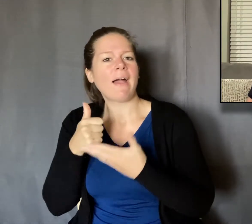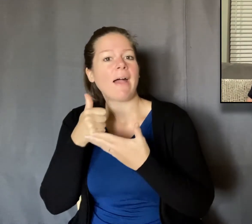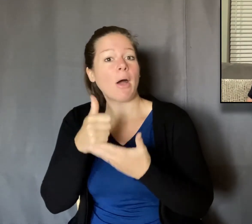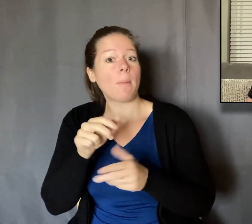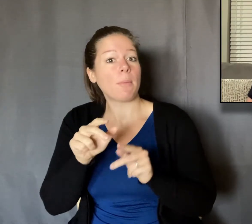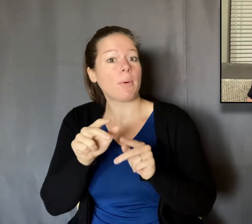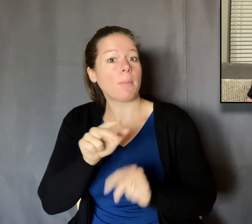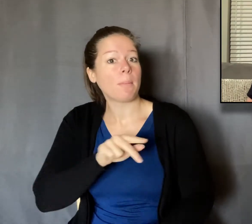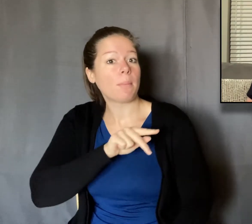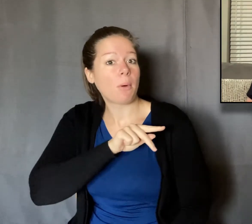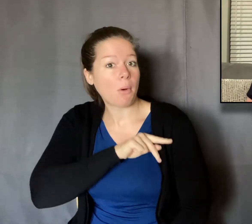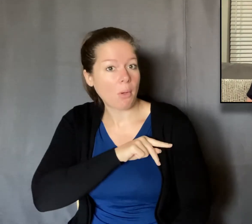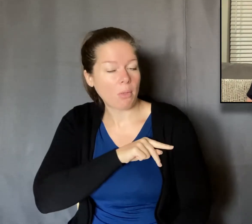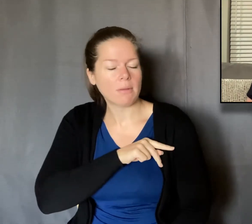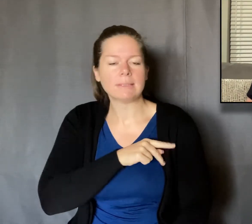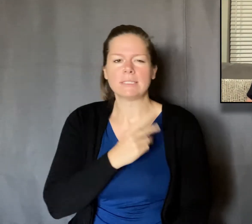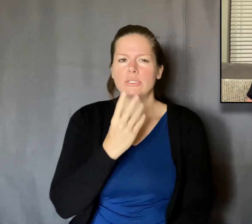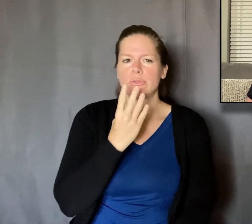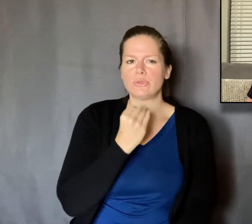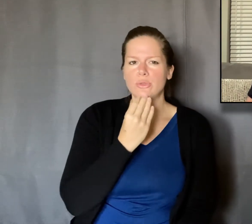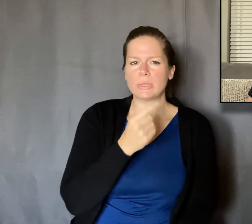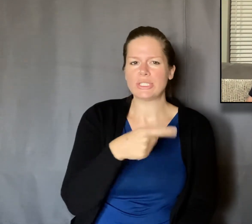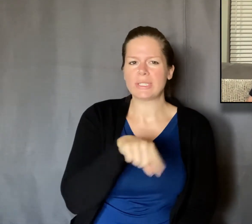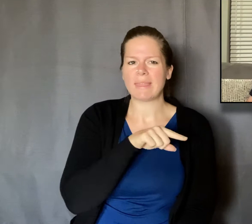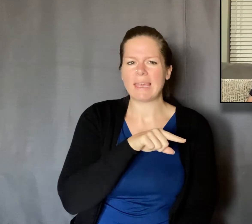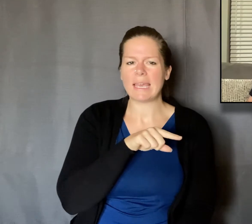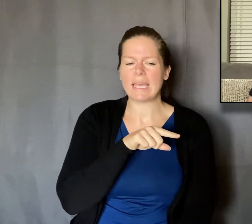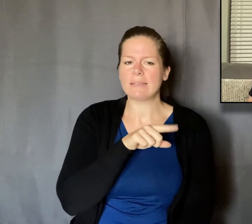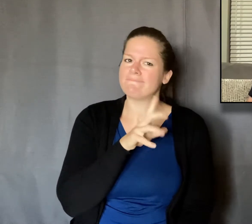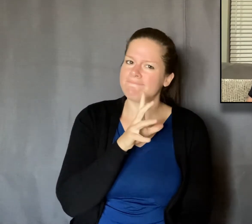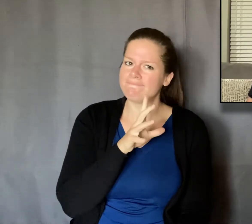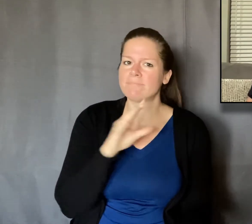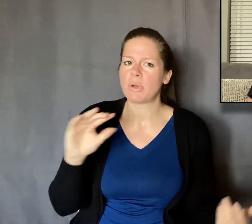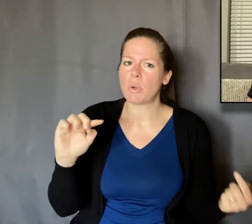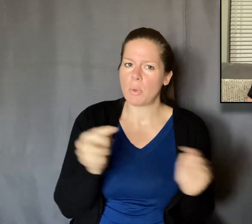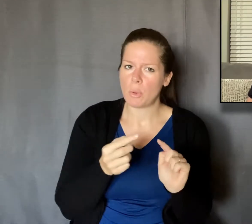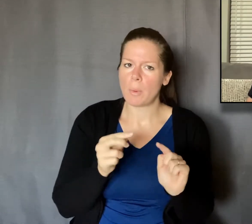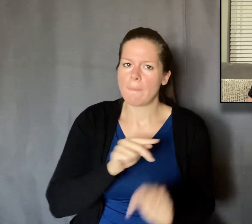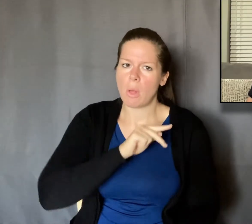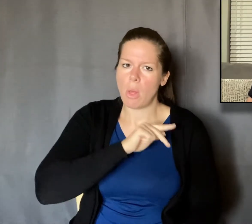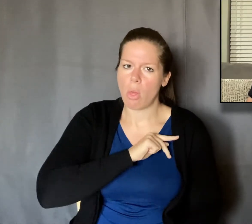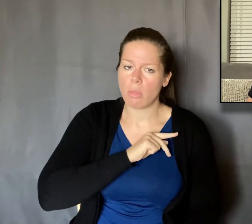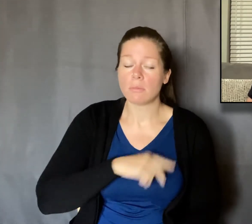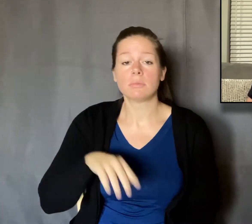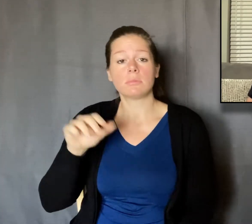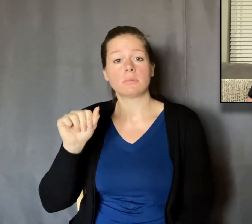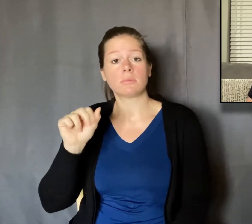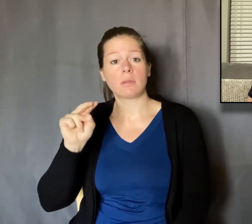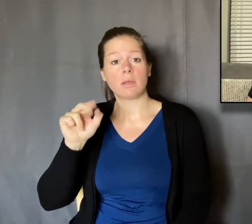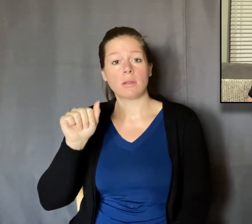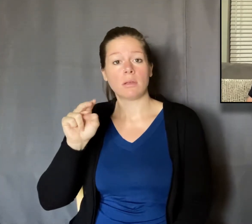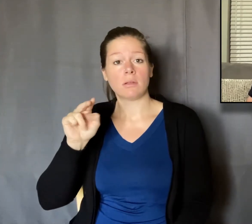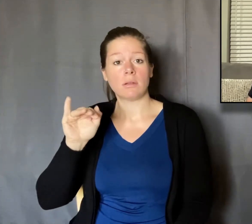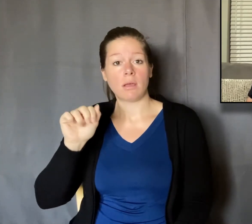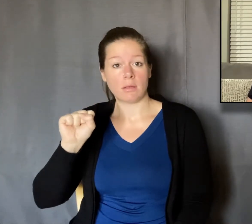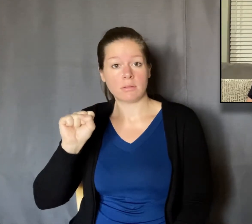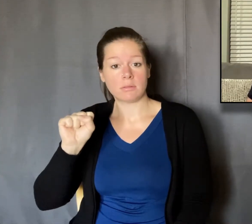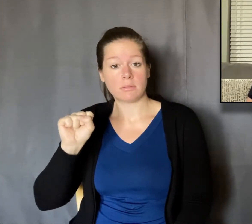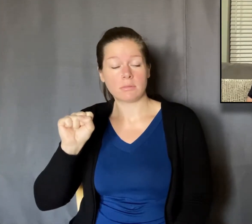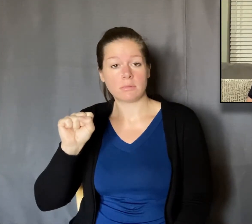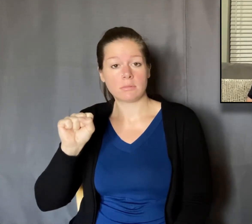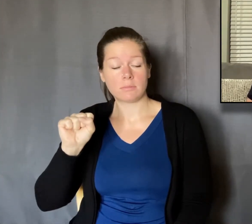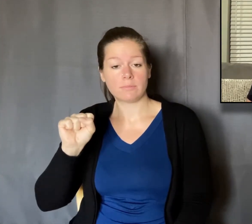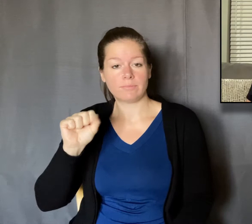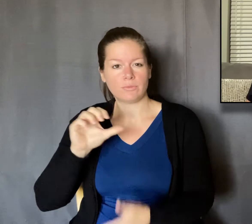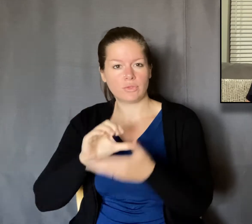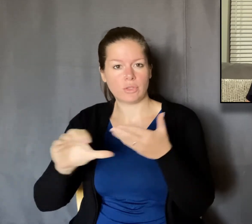harming Paul. And the high priest himself, Ananias, in chapter 23, verse 2, orders Paul to be struck after